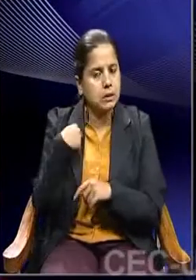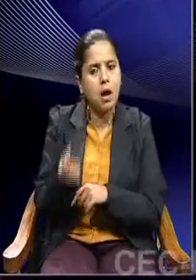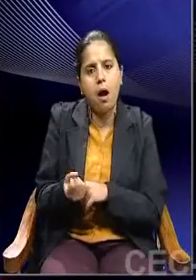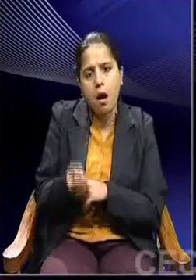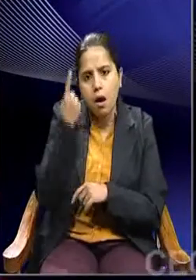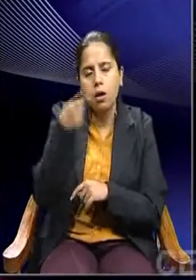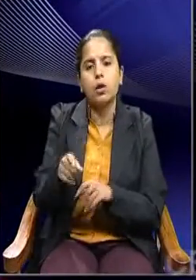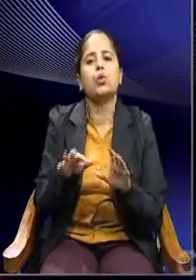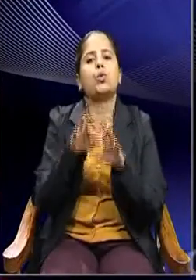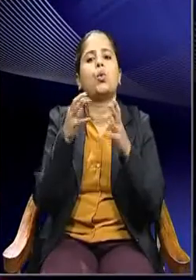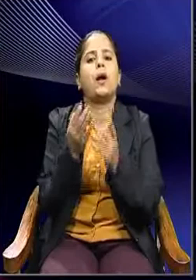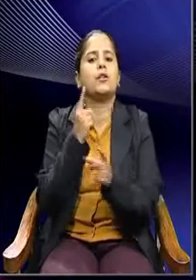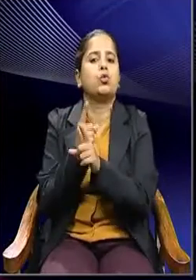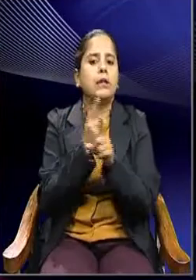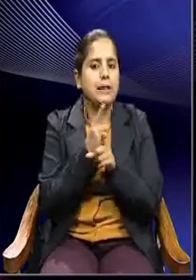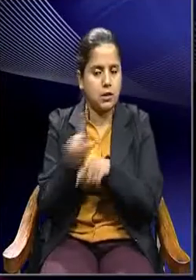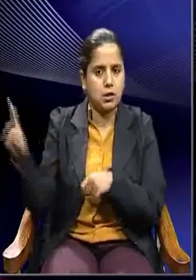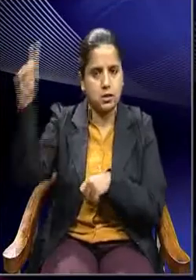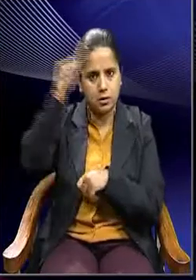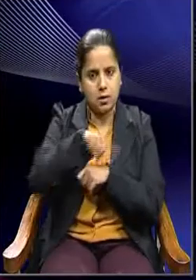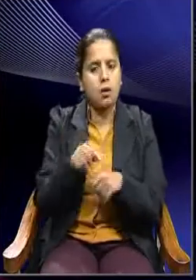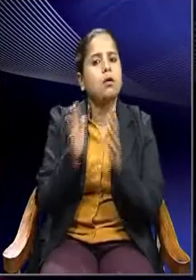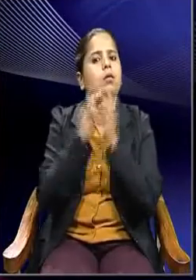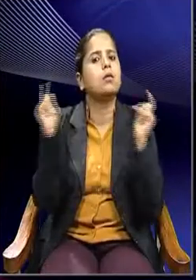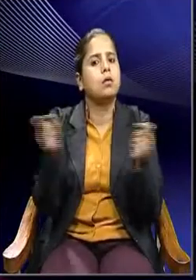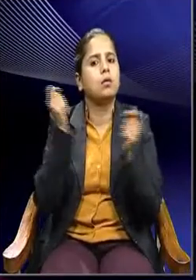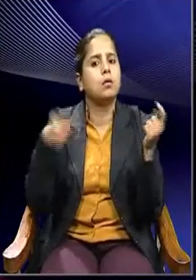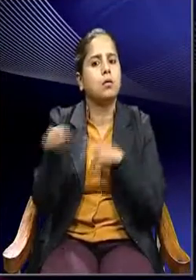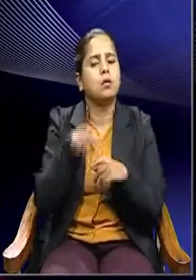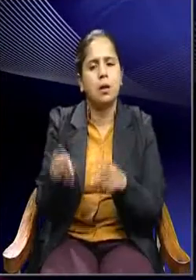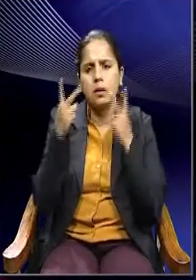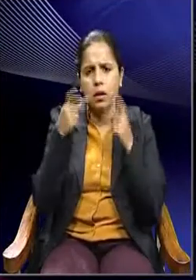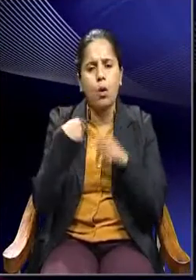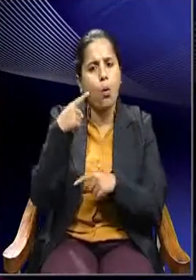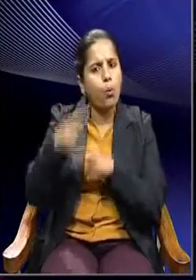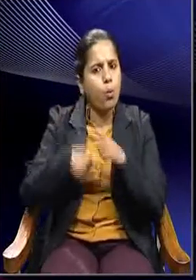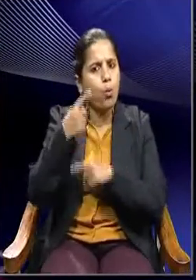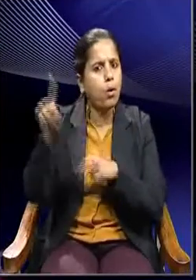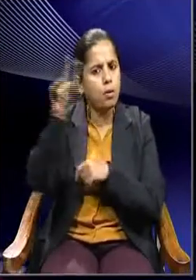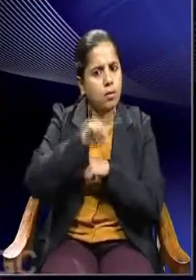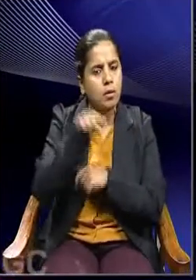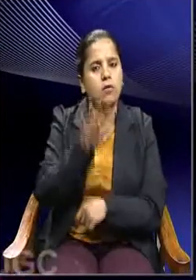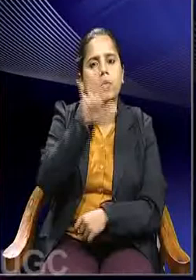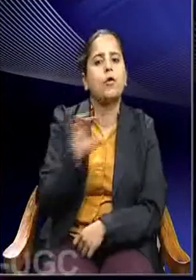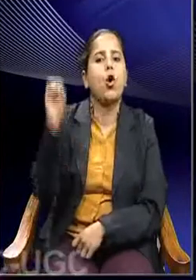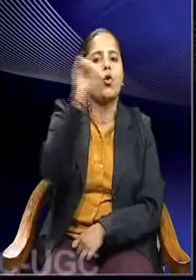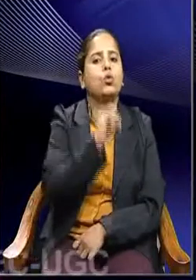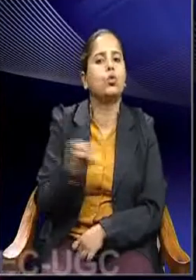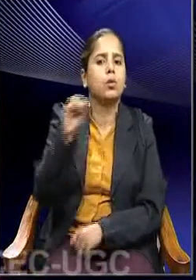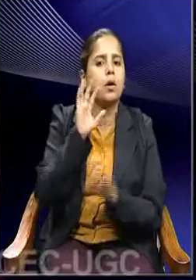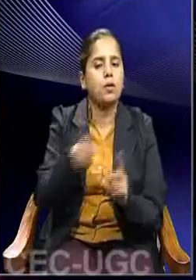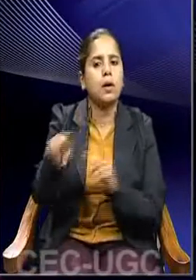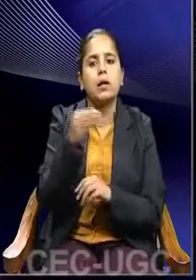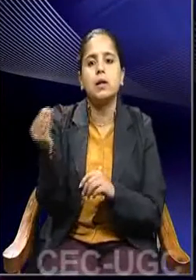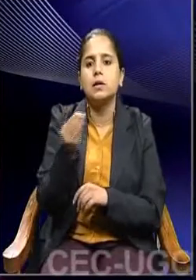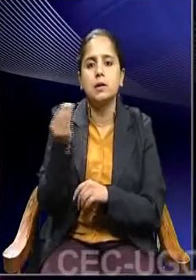that World Teachers' Day, celebrated, observed every day on 5th October, has